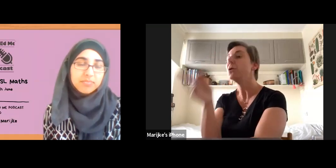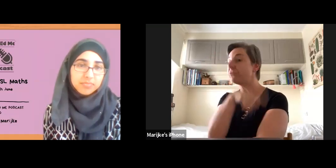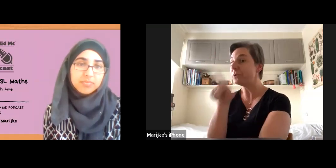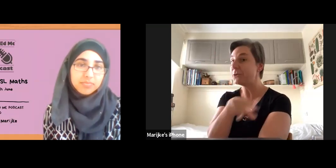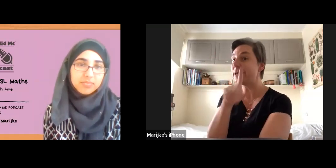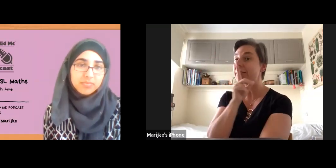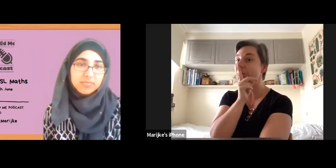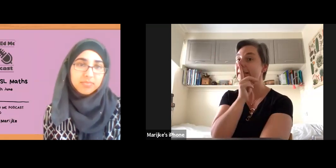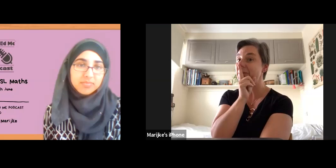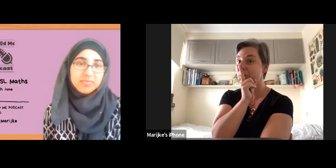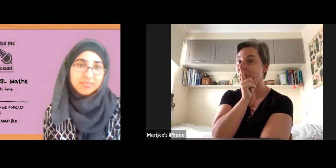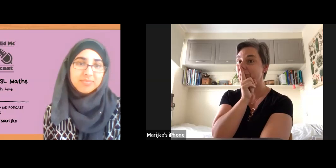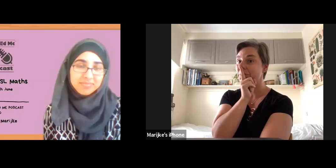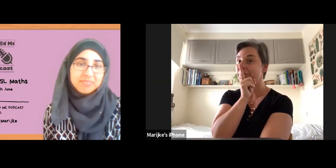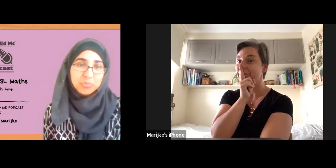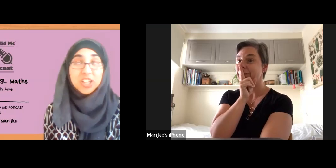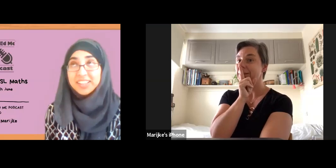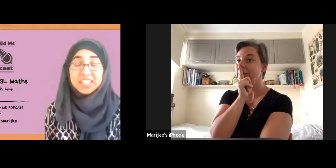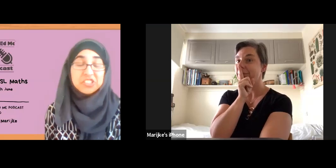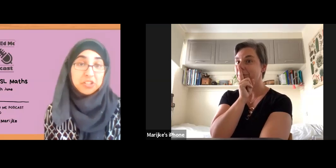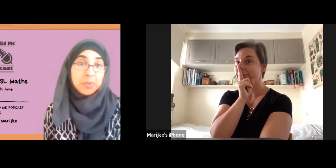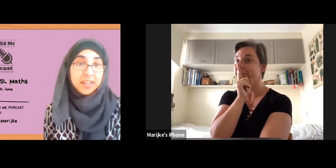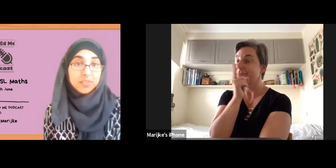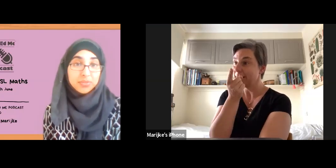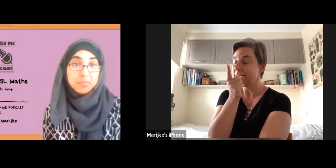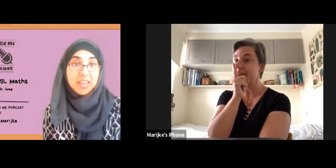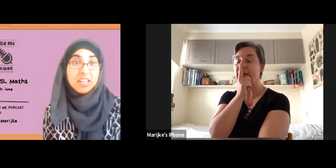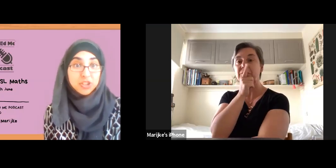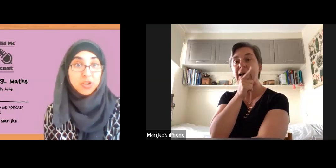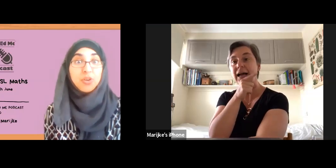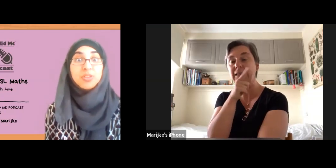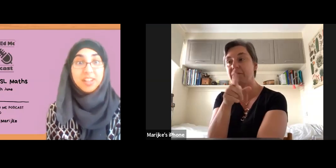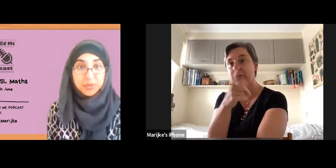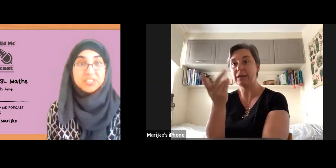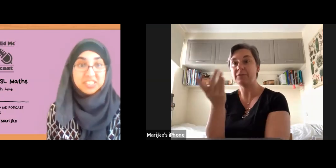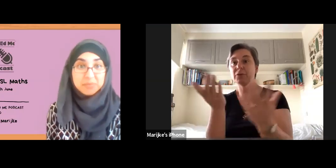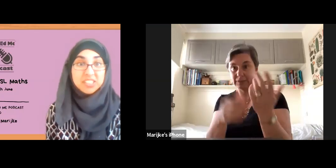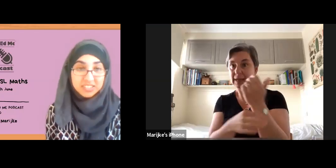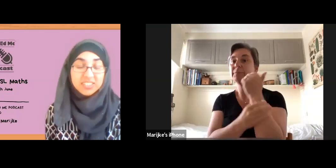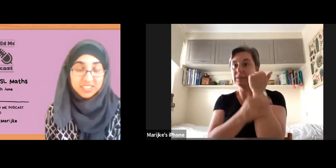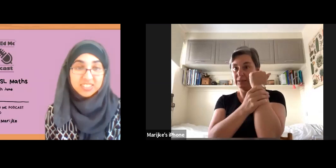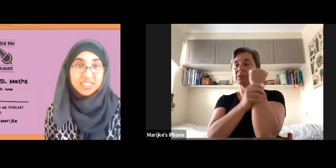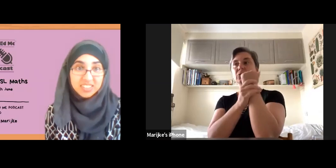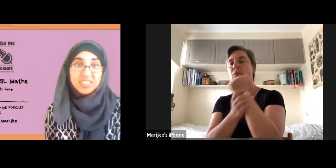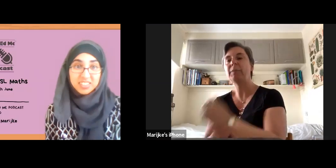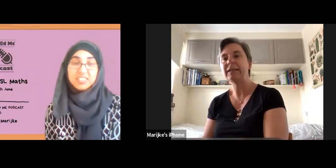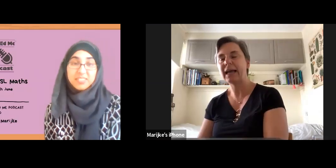have to redo that school year. Which I think is a good way of making sure if you don't, yeah. So normally by the end